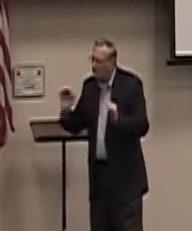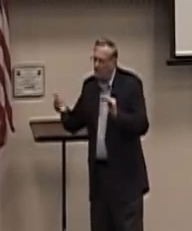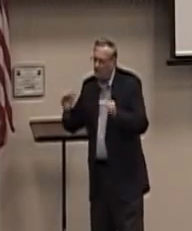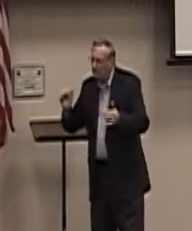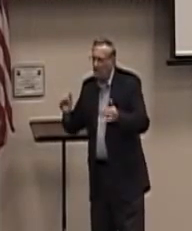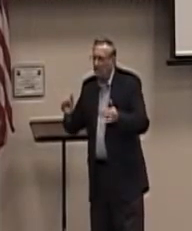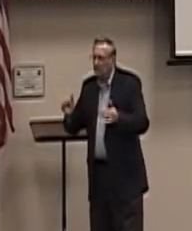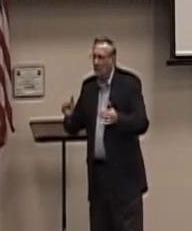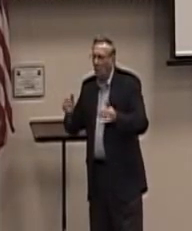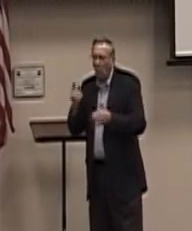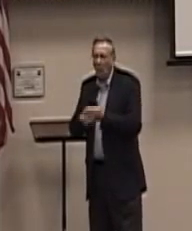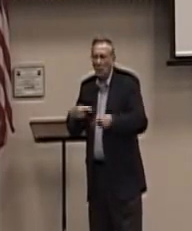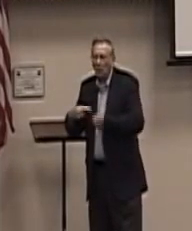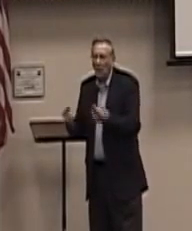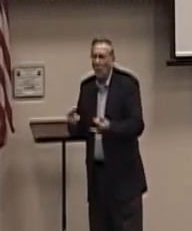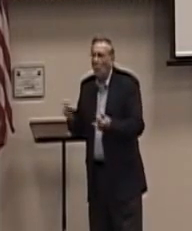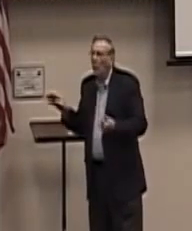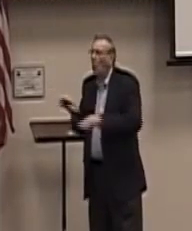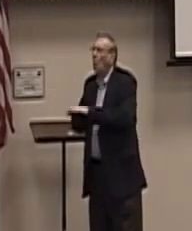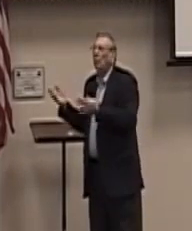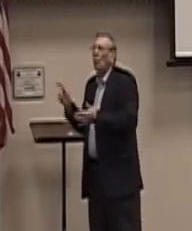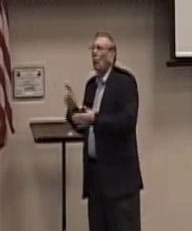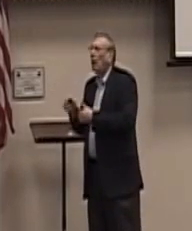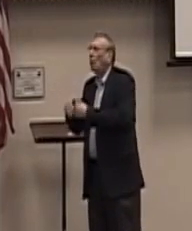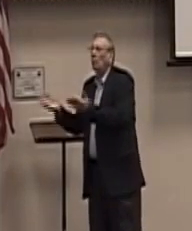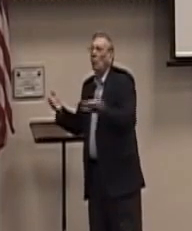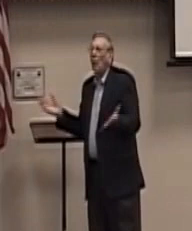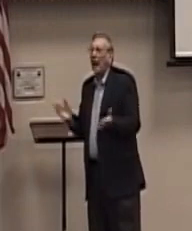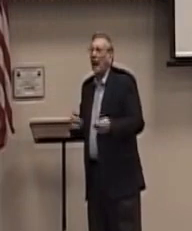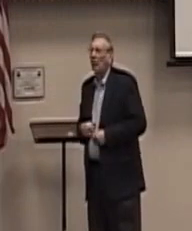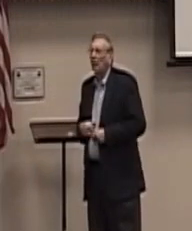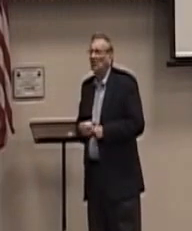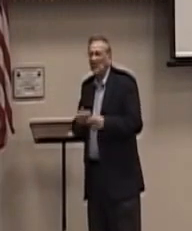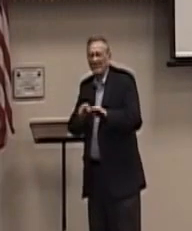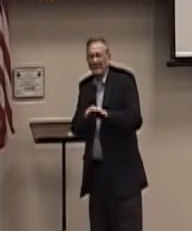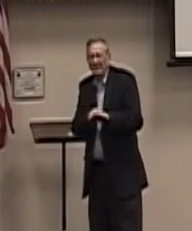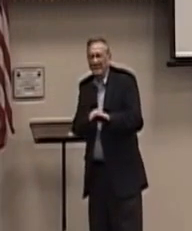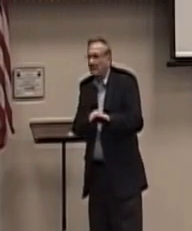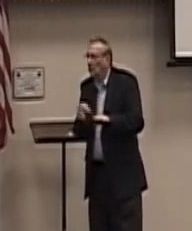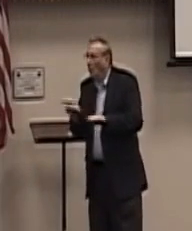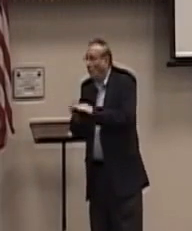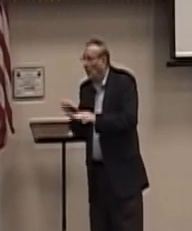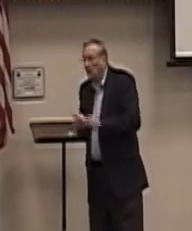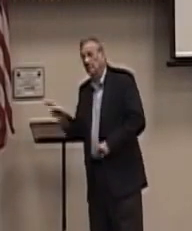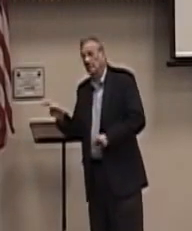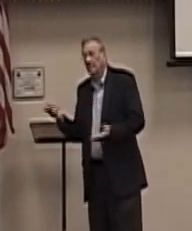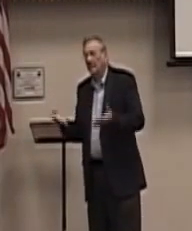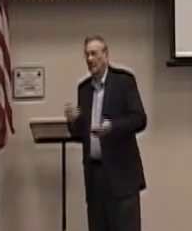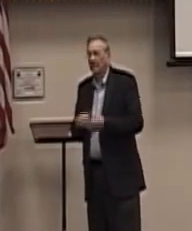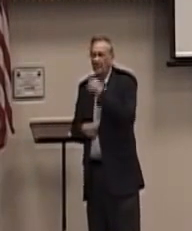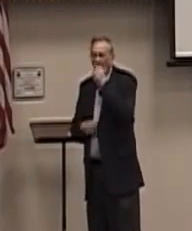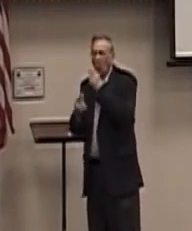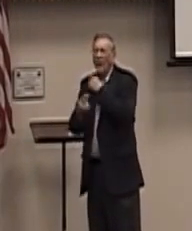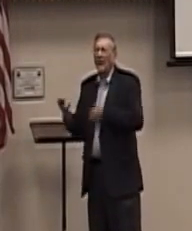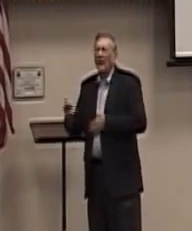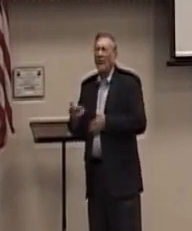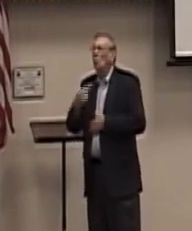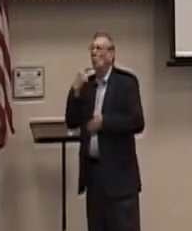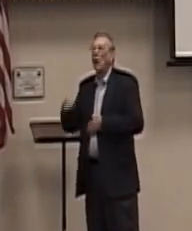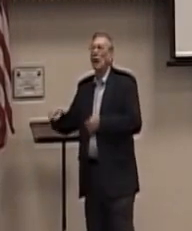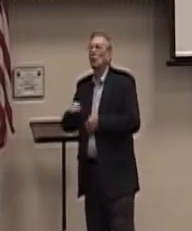of the present? Where are the open doors that we as Sunset Church need to walk through? Now, when we're training missionaries, one of the things we'll mention to you is, who are